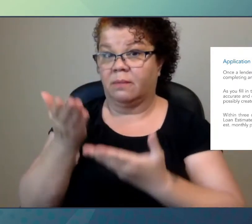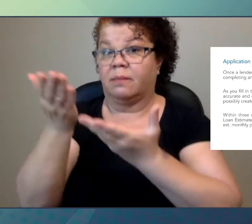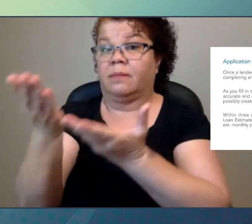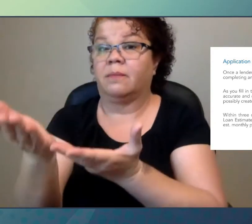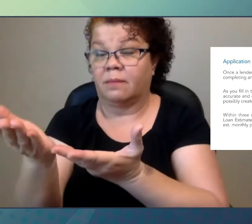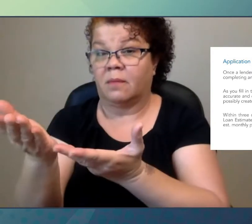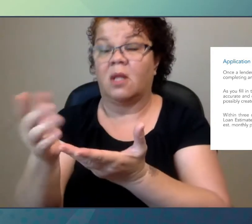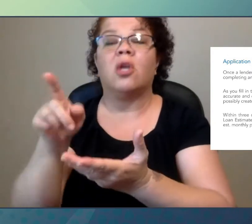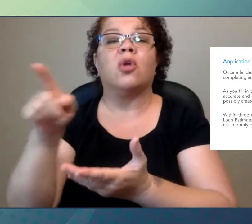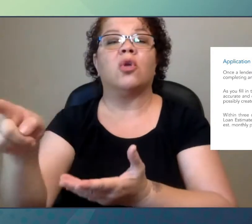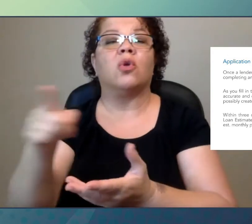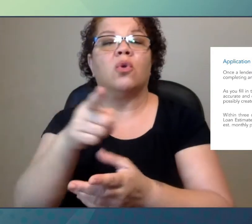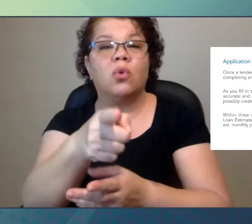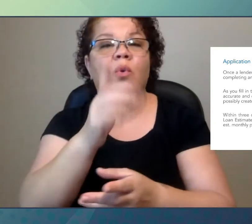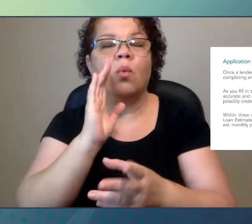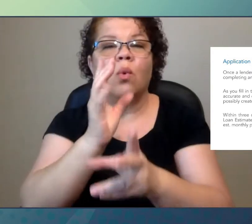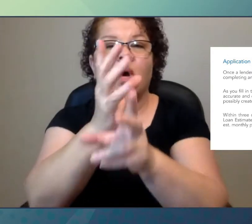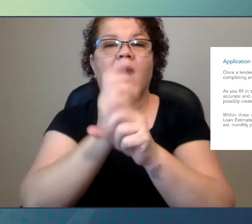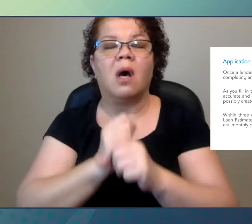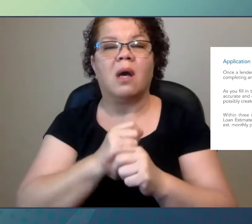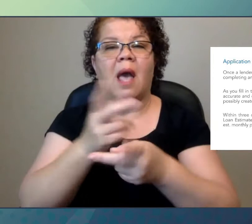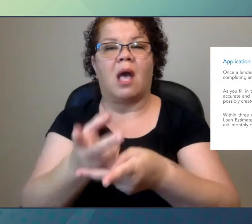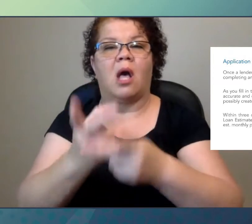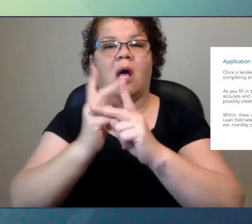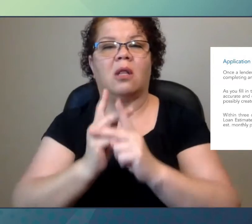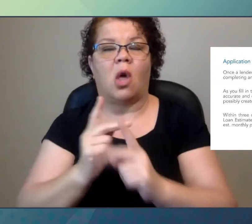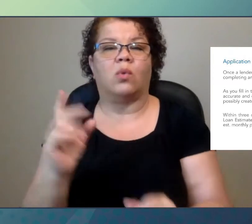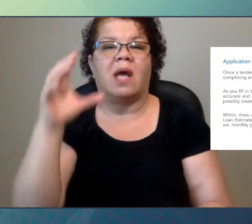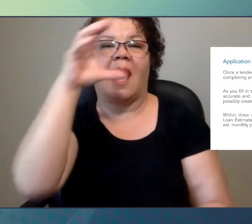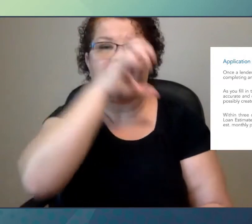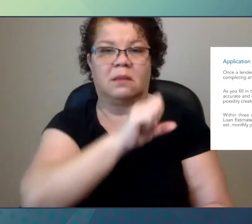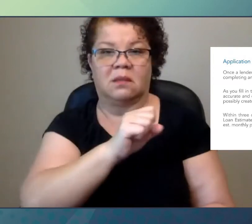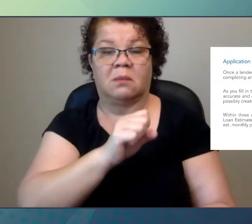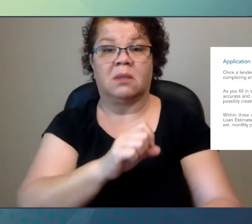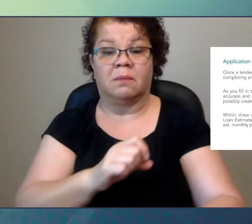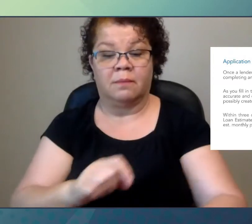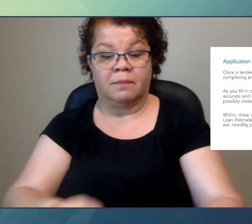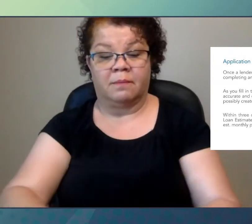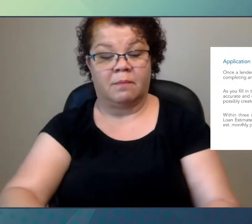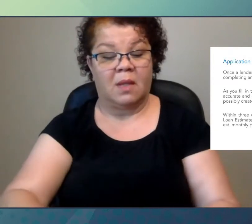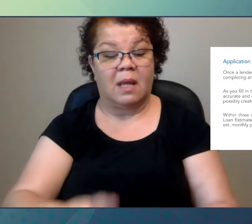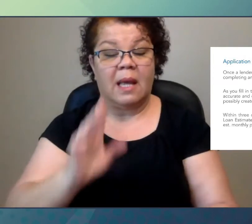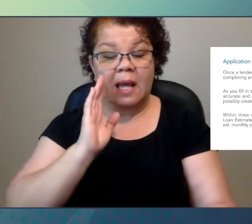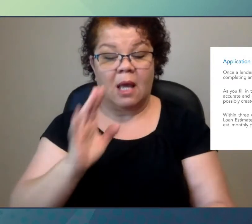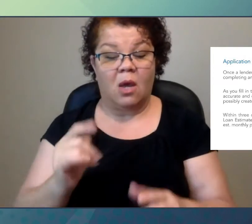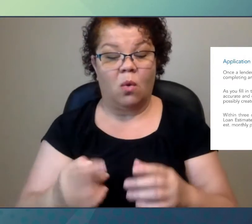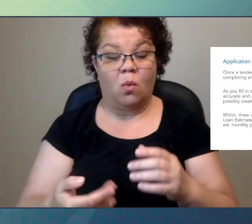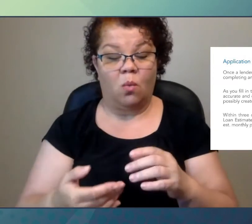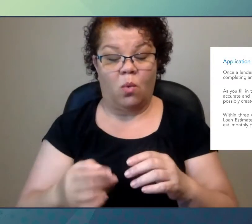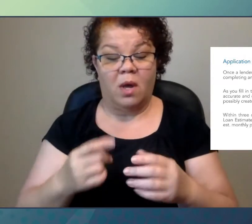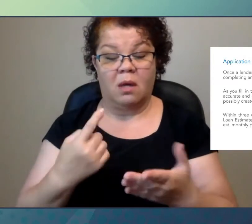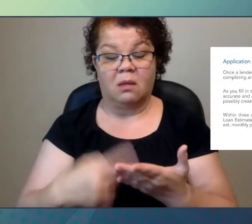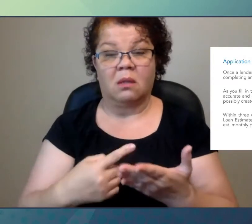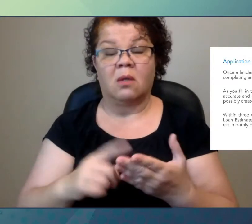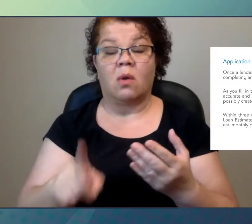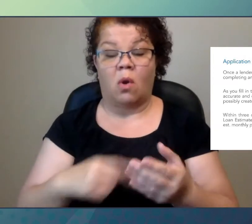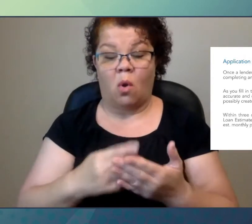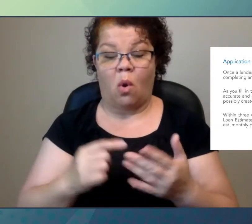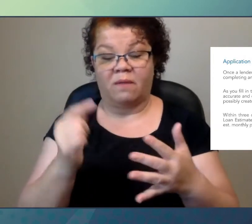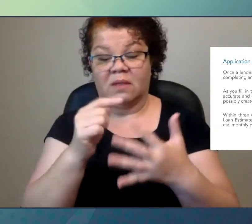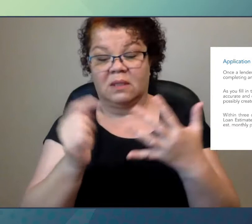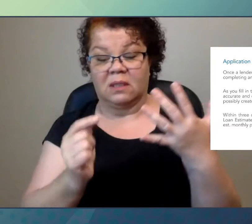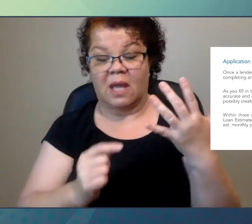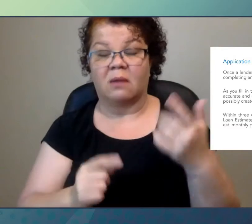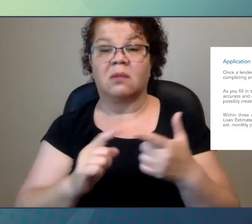loan estimate. The loan estimate will cover all the details of your loan, including your